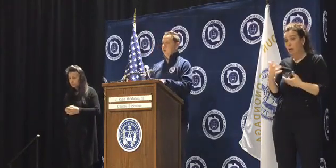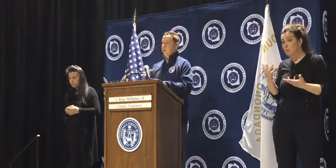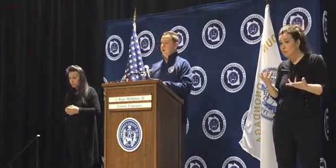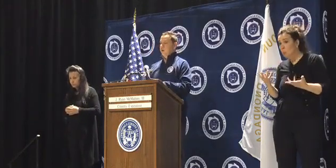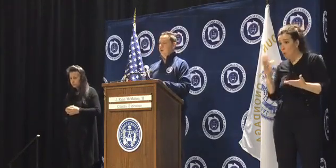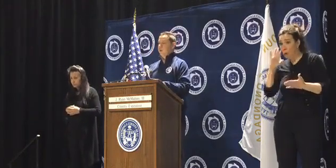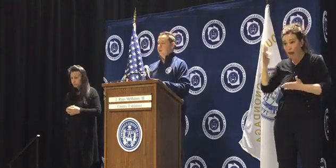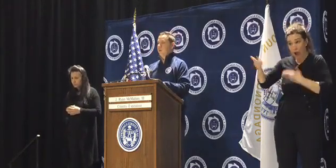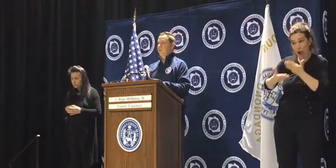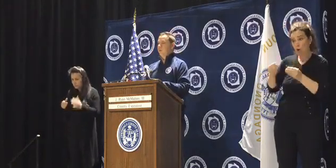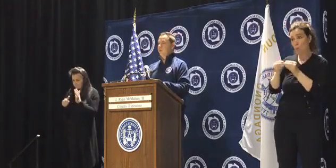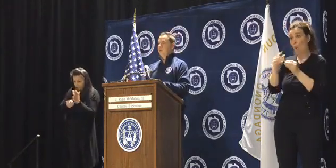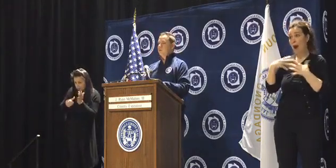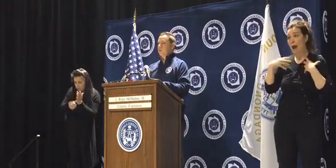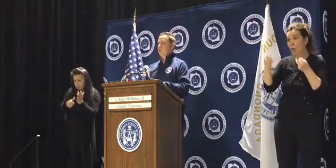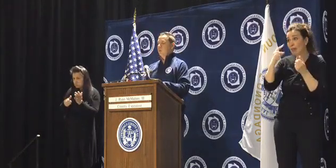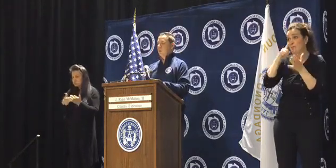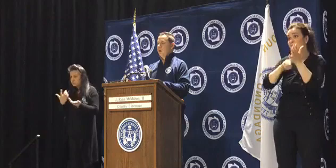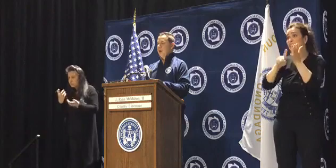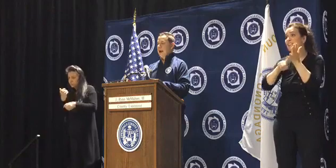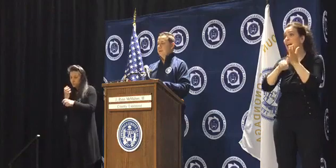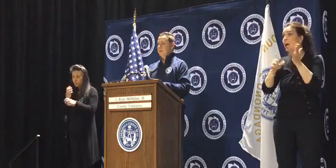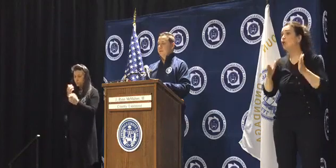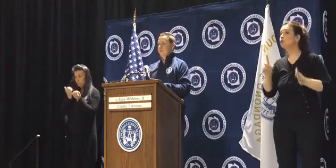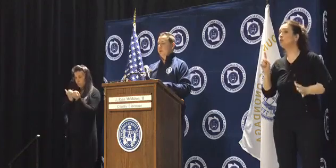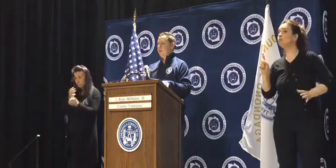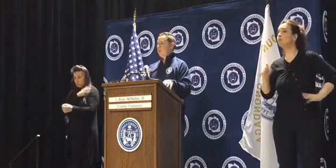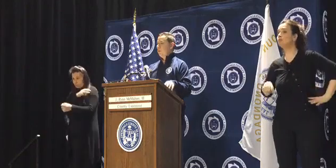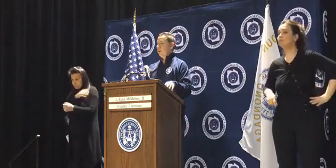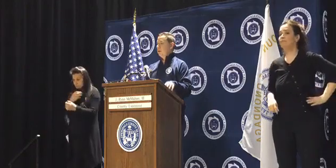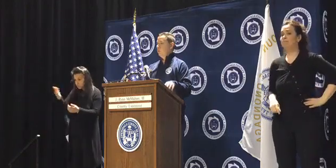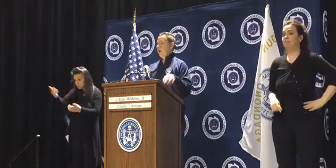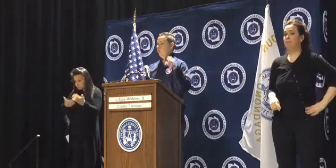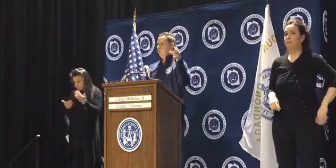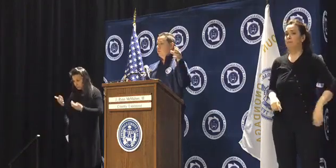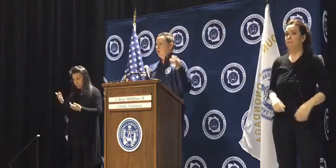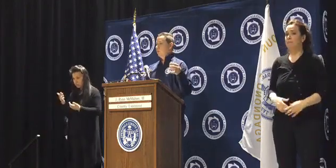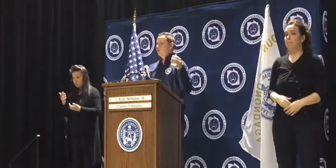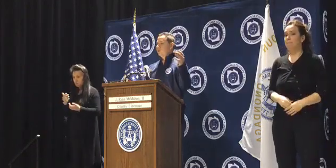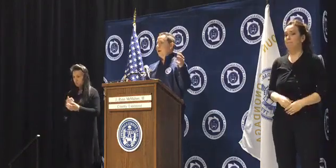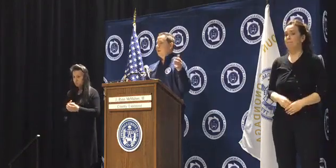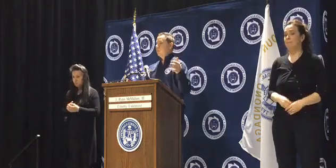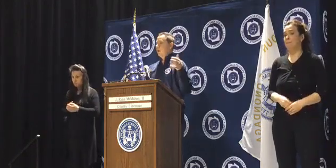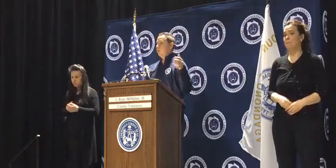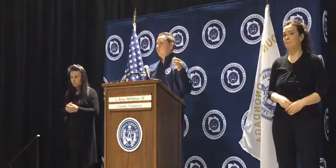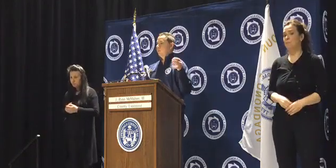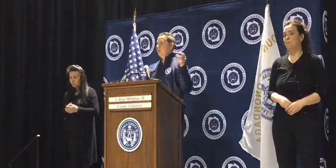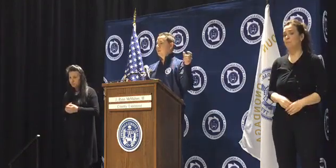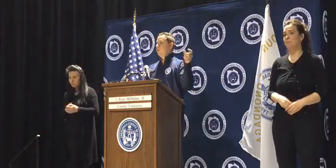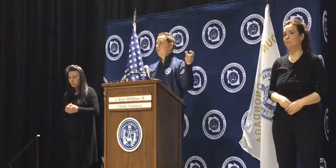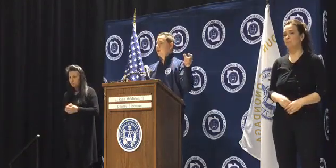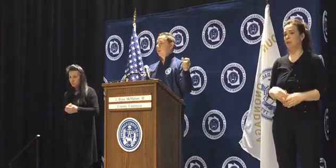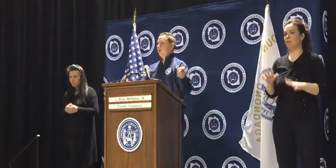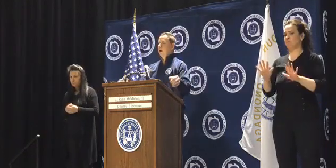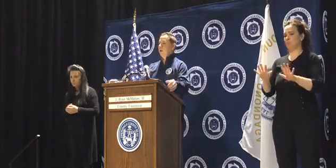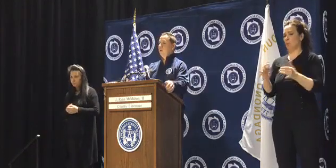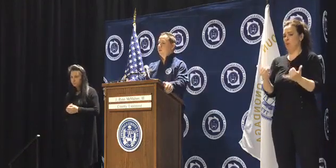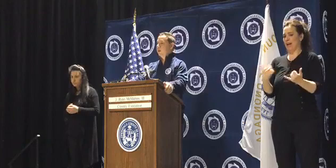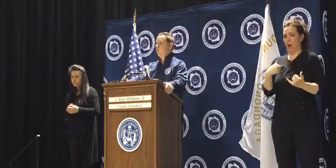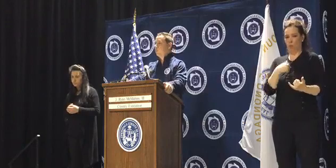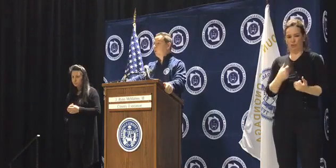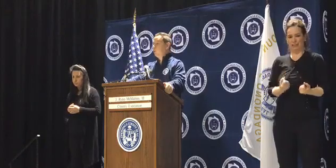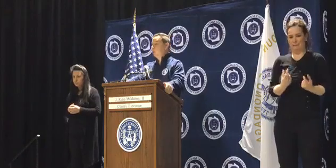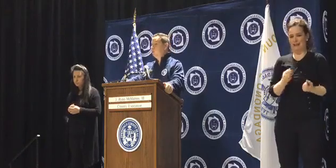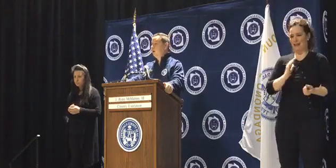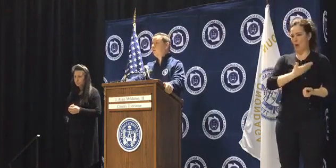what we're doing is we are not spending money waiting for other money. We're just spending money based off of the need. Our hope